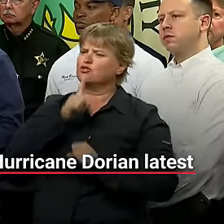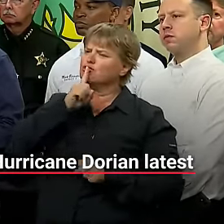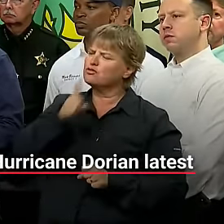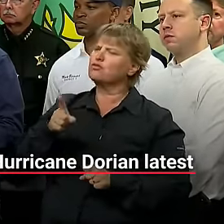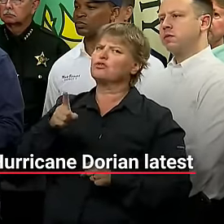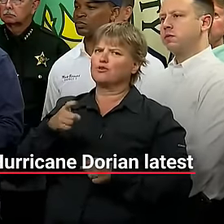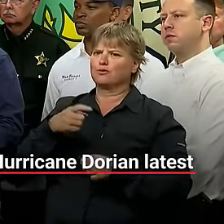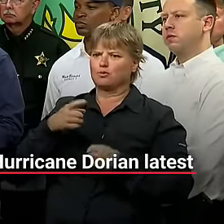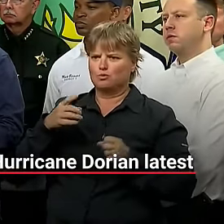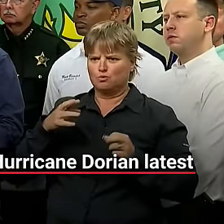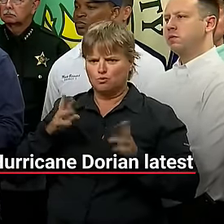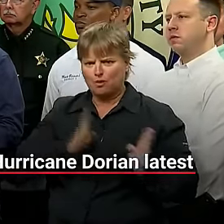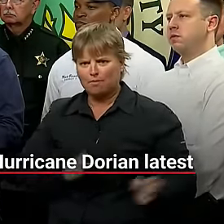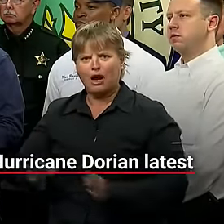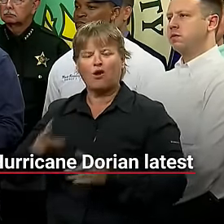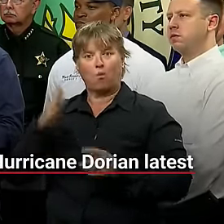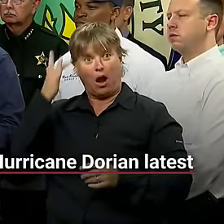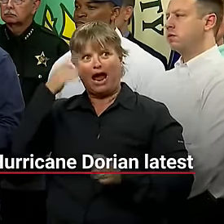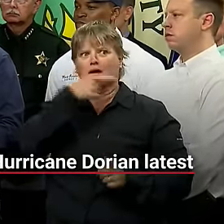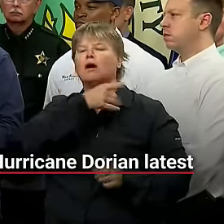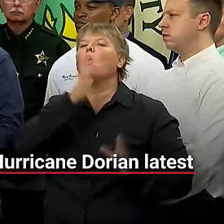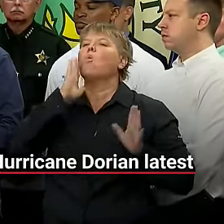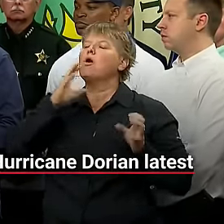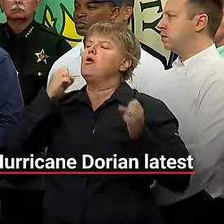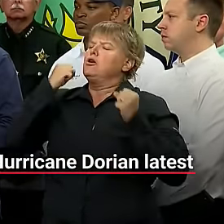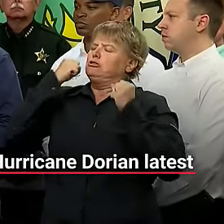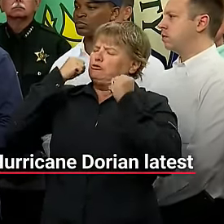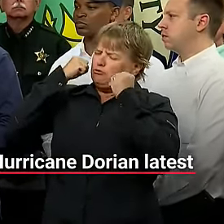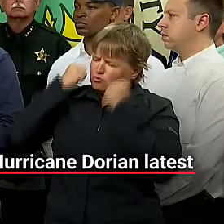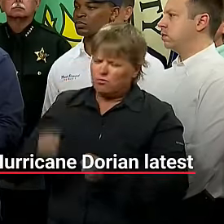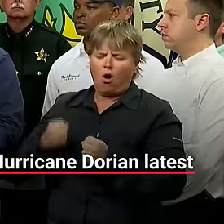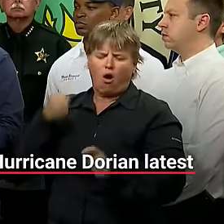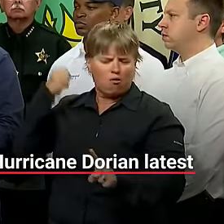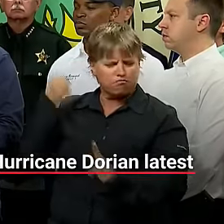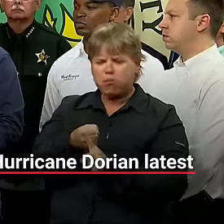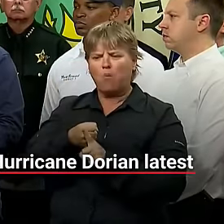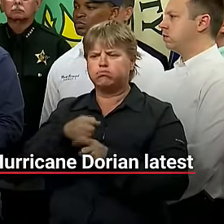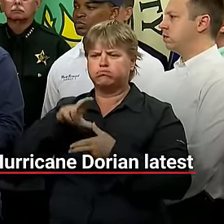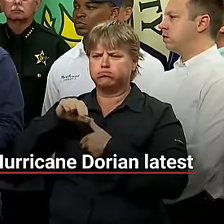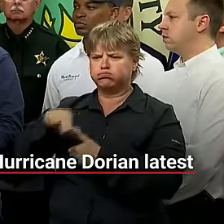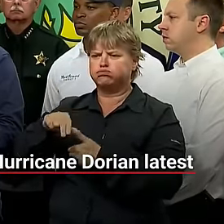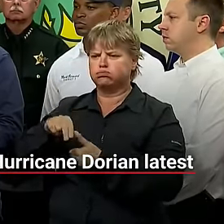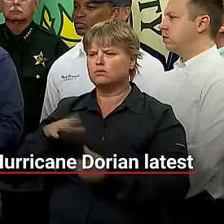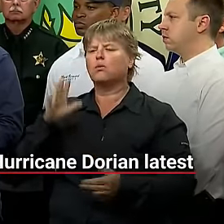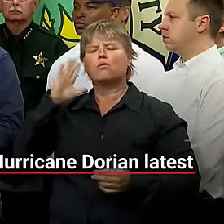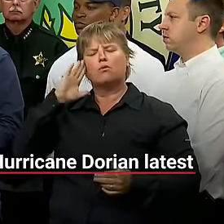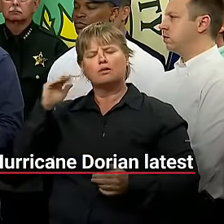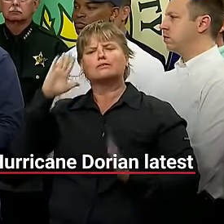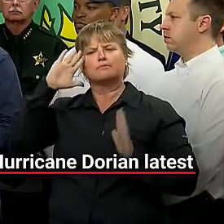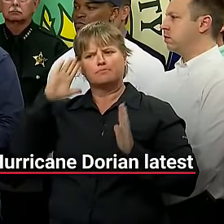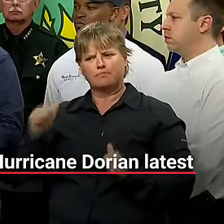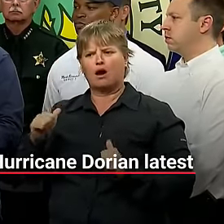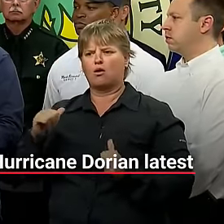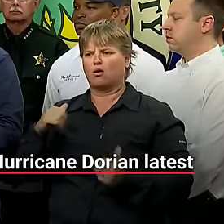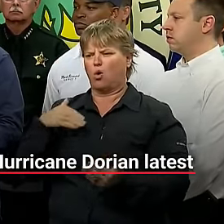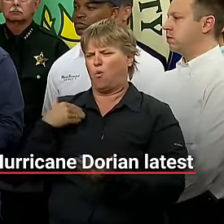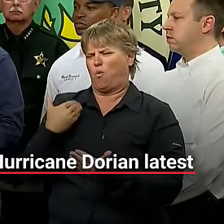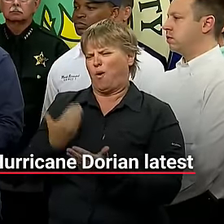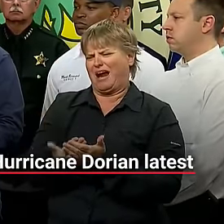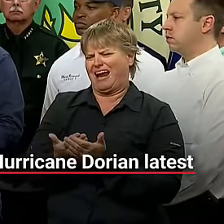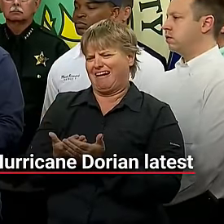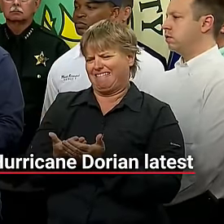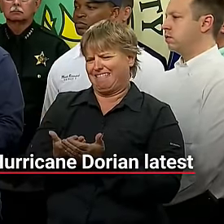in line with all the forecasting. And so we anticipate this arriving somewhere in Florida as a